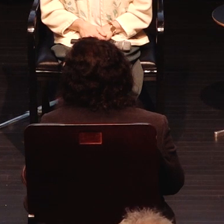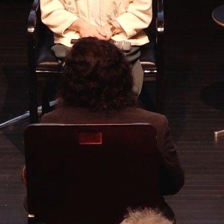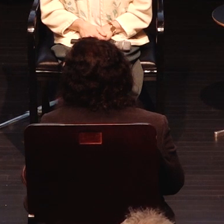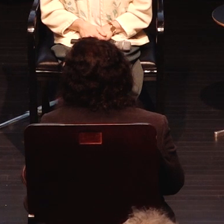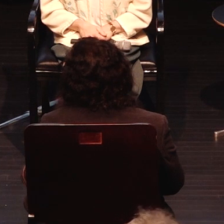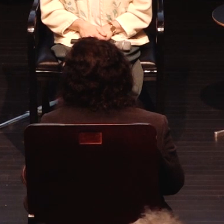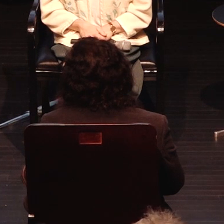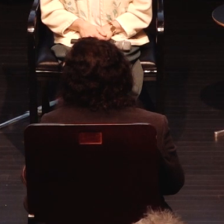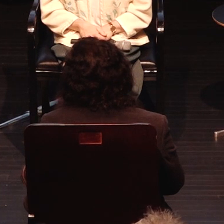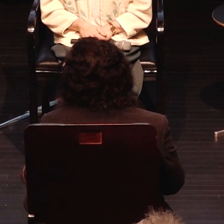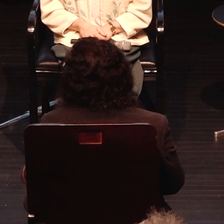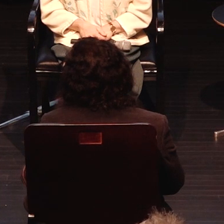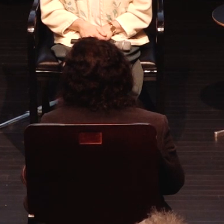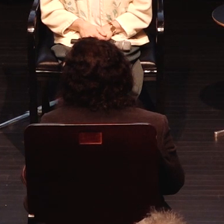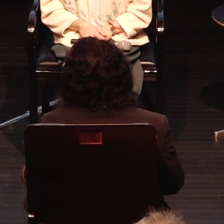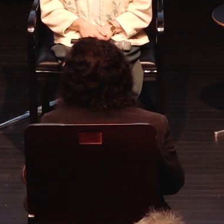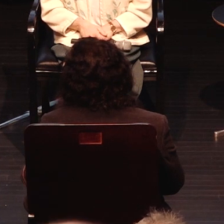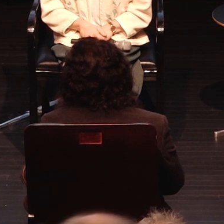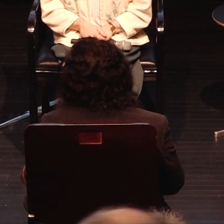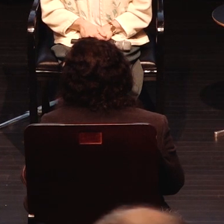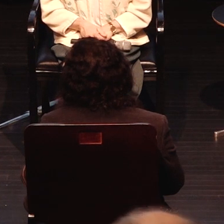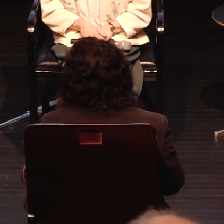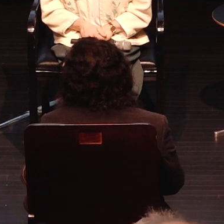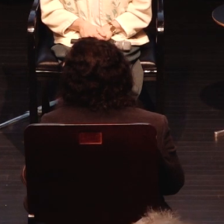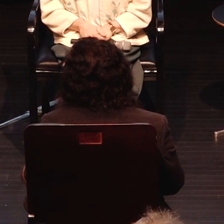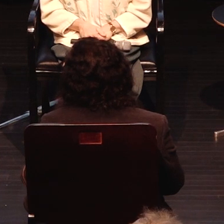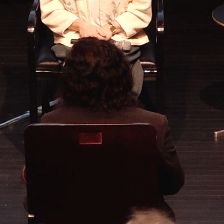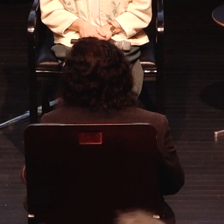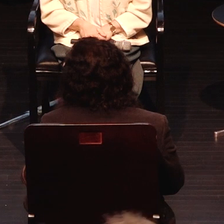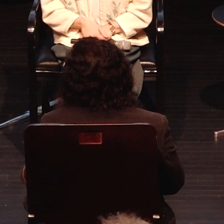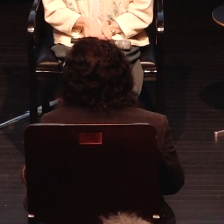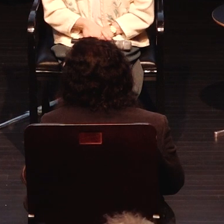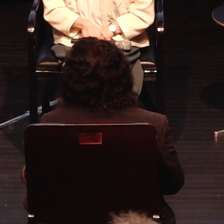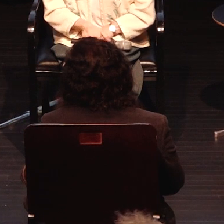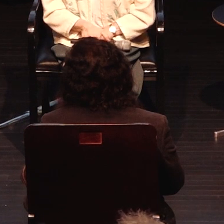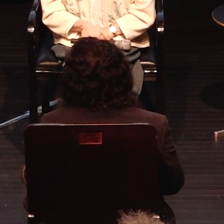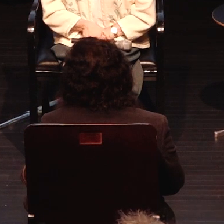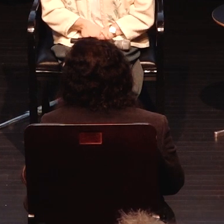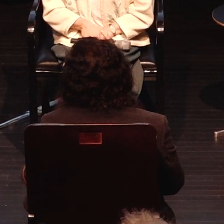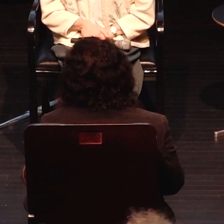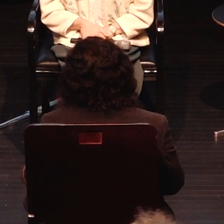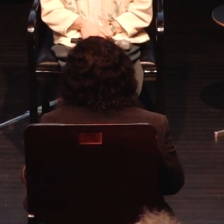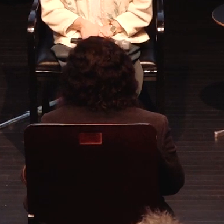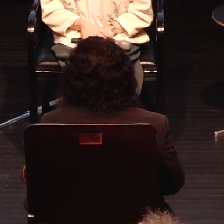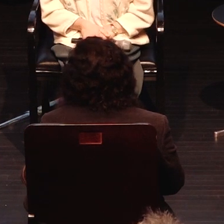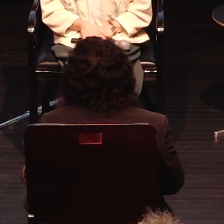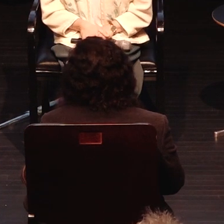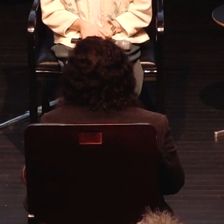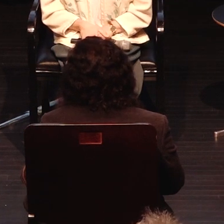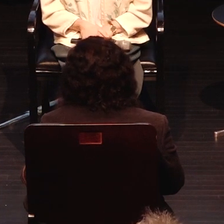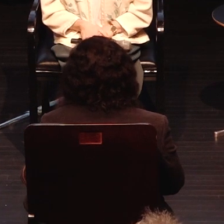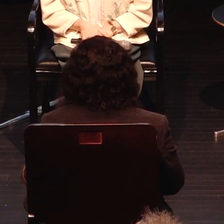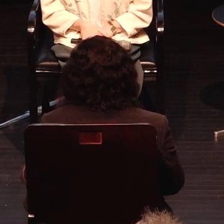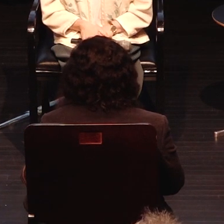knew, I think a movie is 80% casting, 90% casting. Having a good cast, you can really